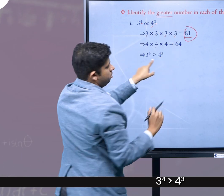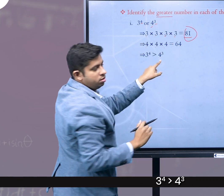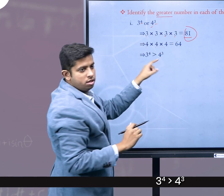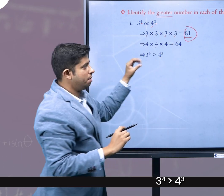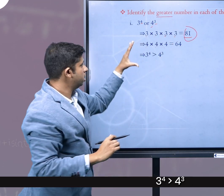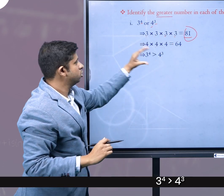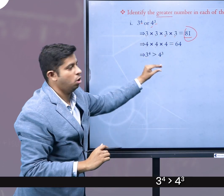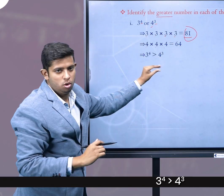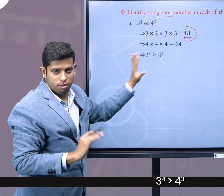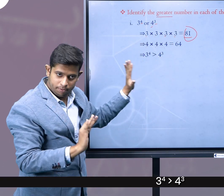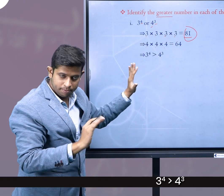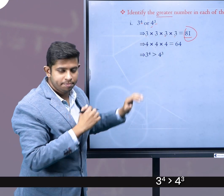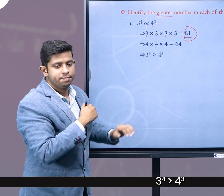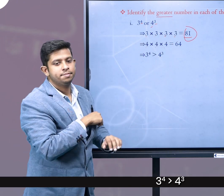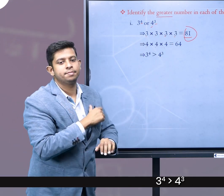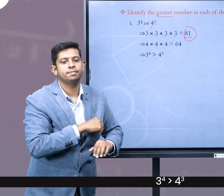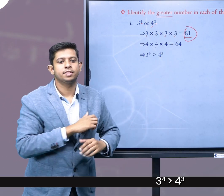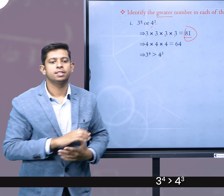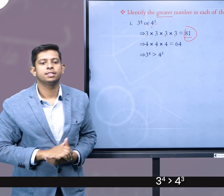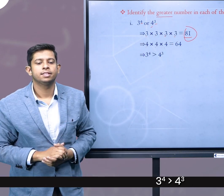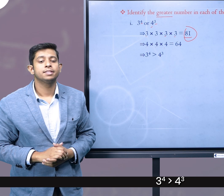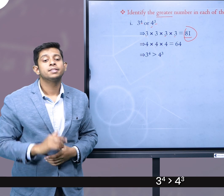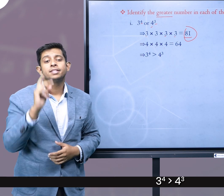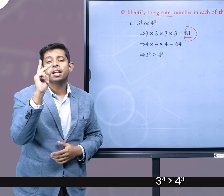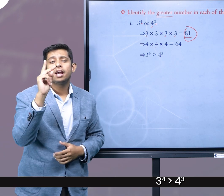3 to the power of 4 is greater than 4 to the power of 3.